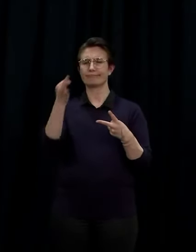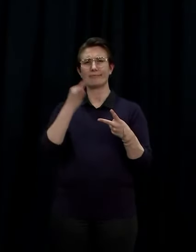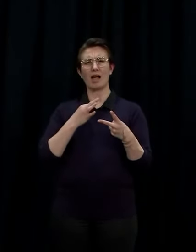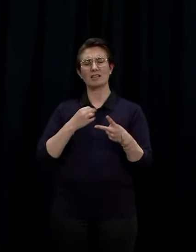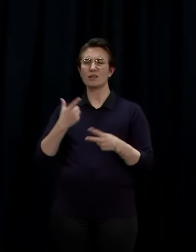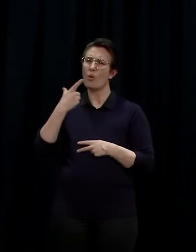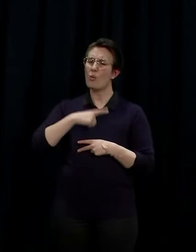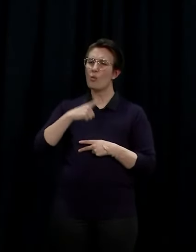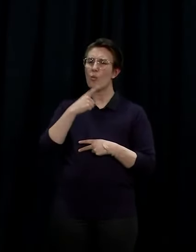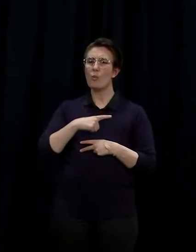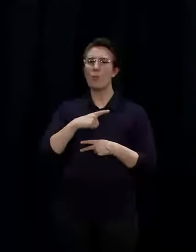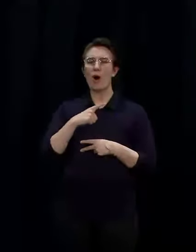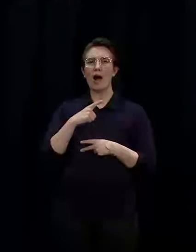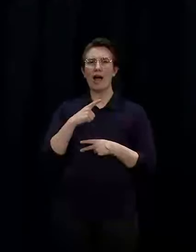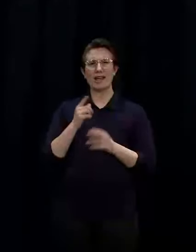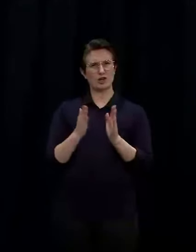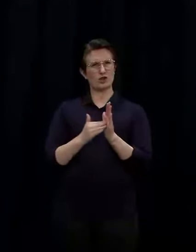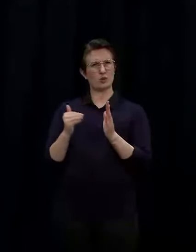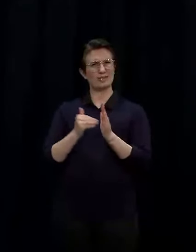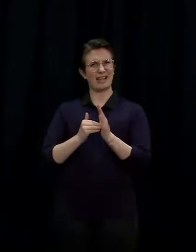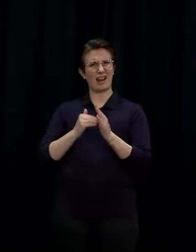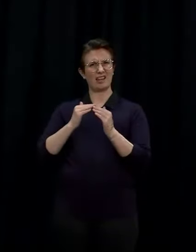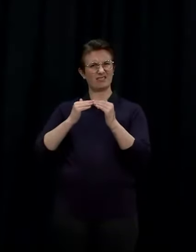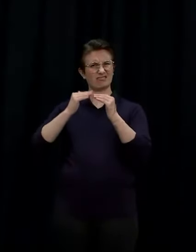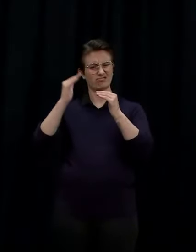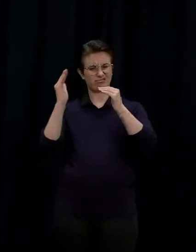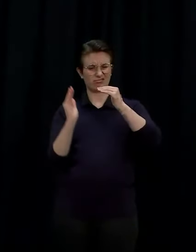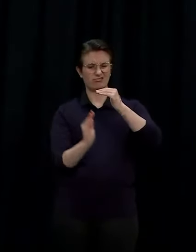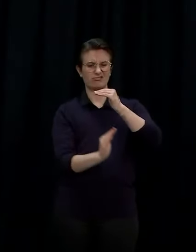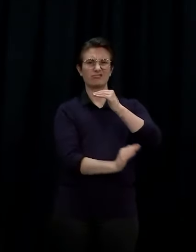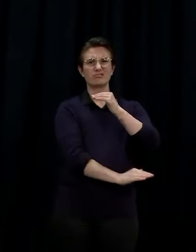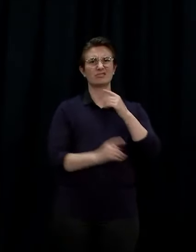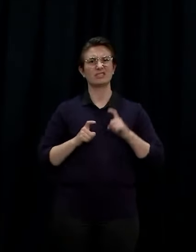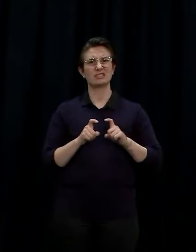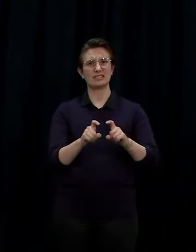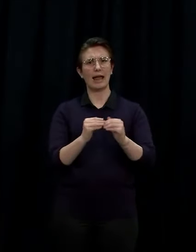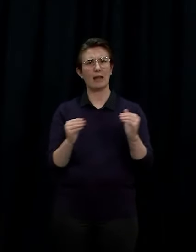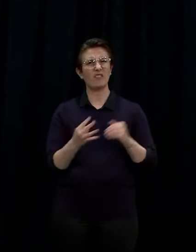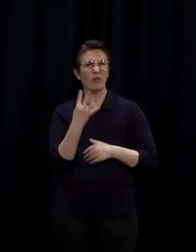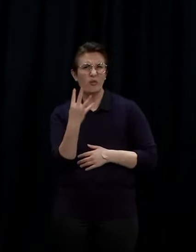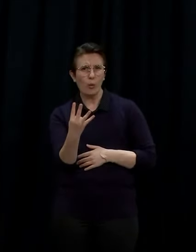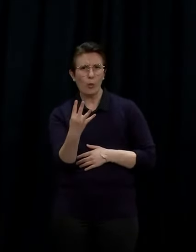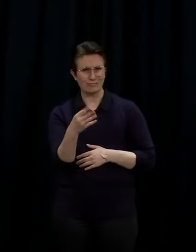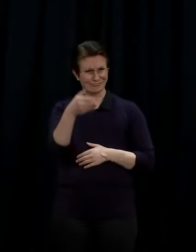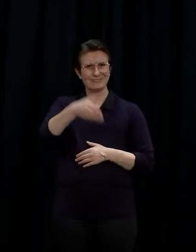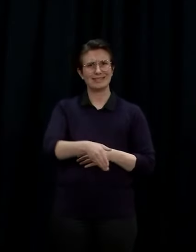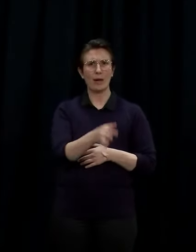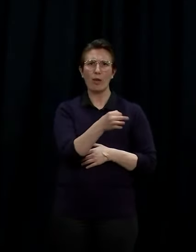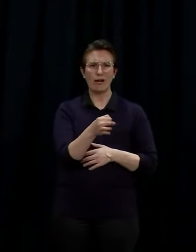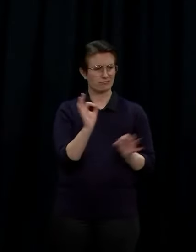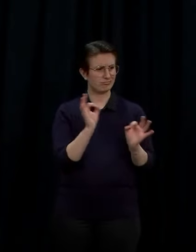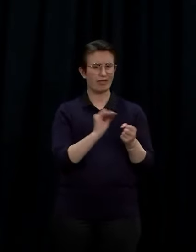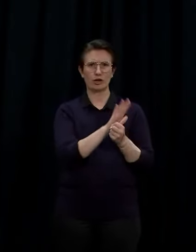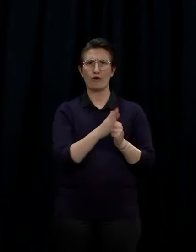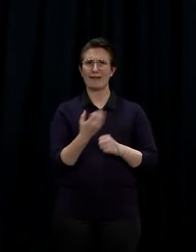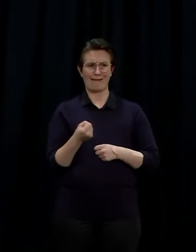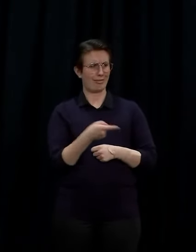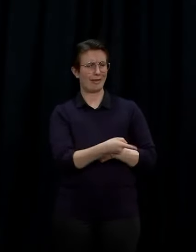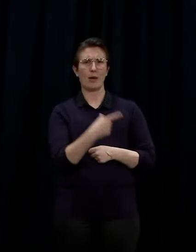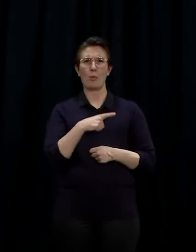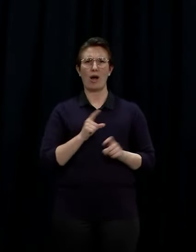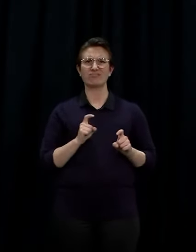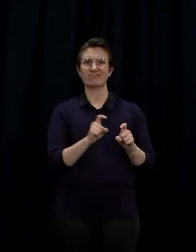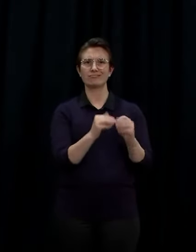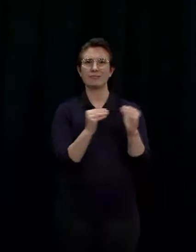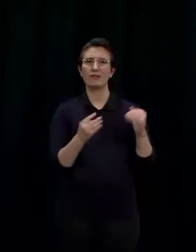of the country at level 4 for a few extra days, especially the South Island? 3 reasons. The first is that will give us the